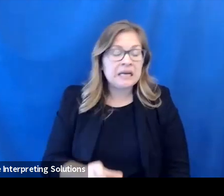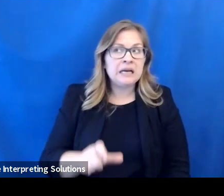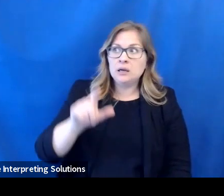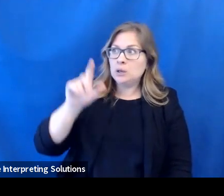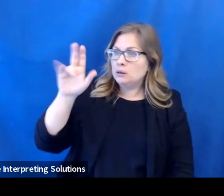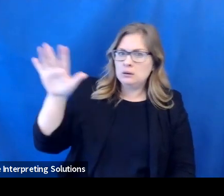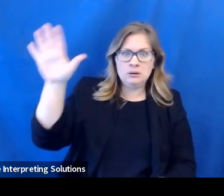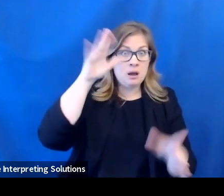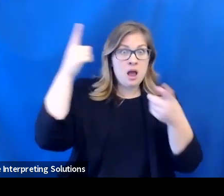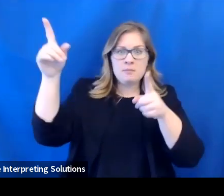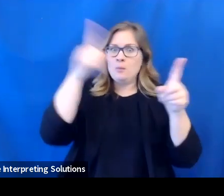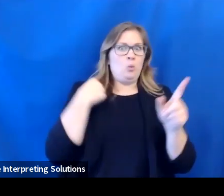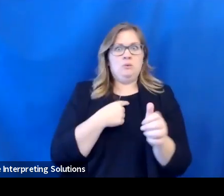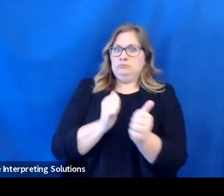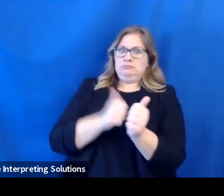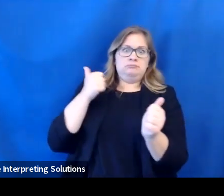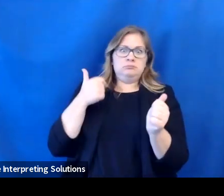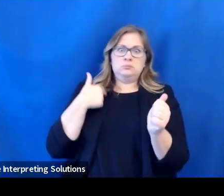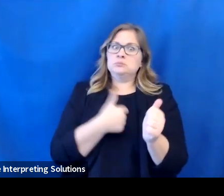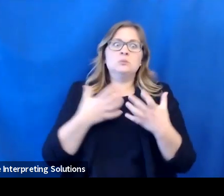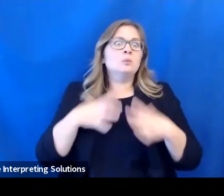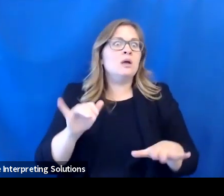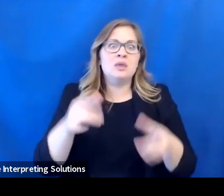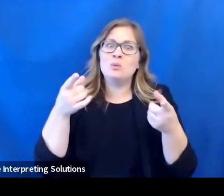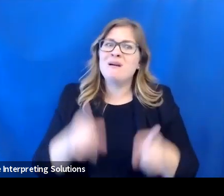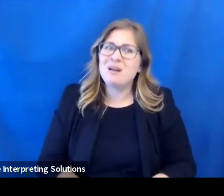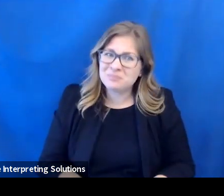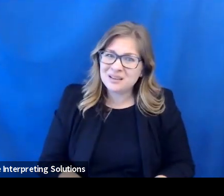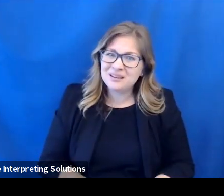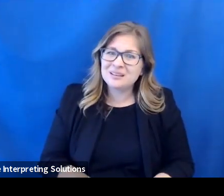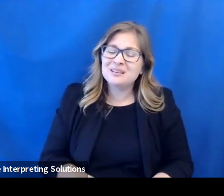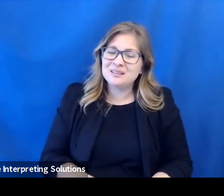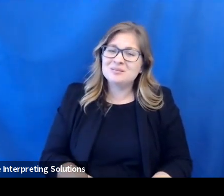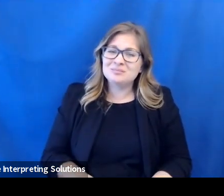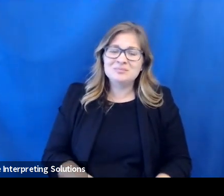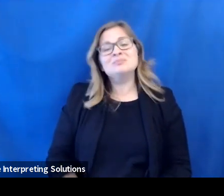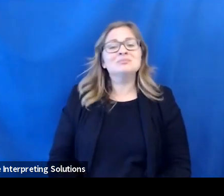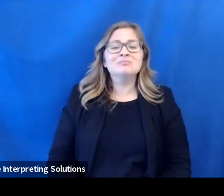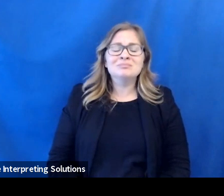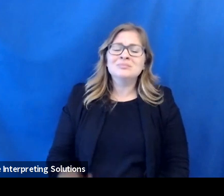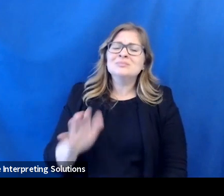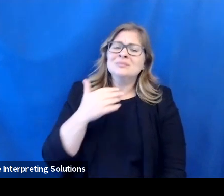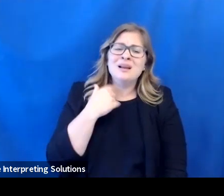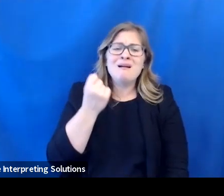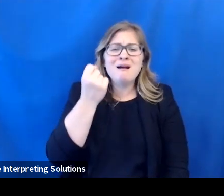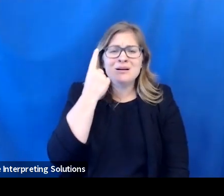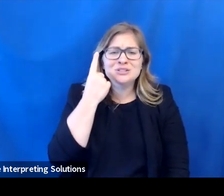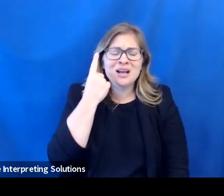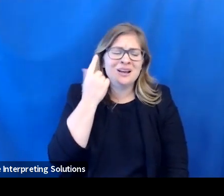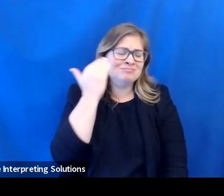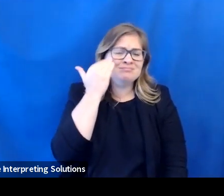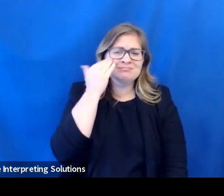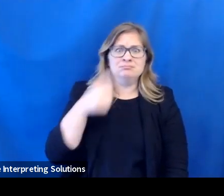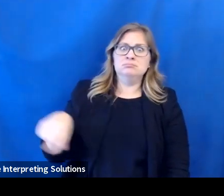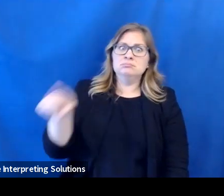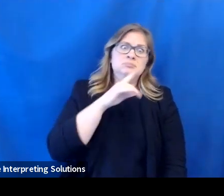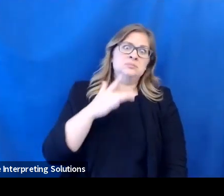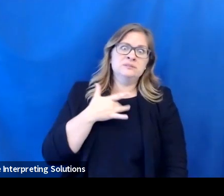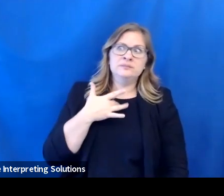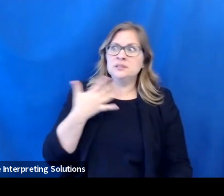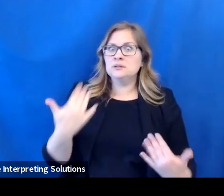great situation. But I want to be very clear. I am deeply aware of the economic pain that leads to